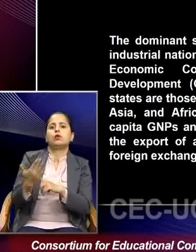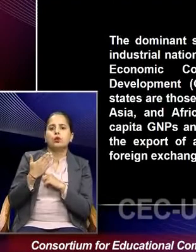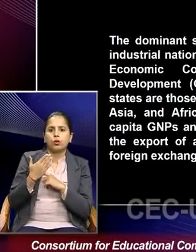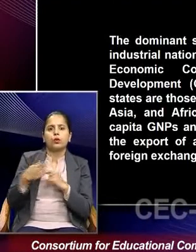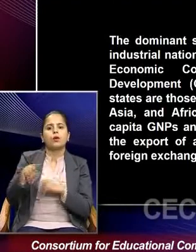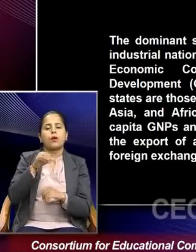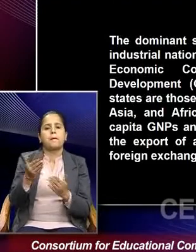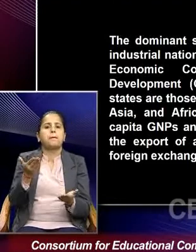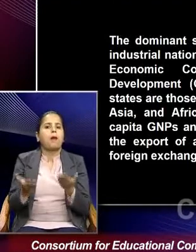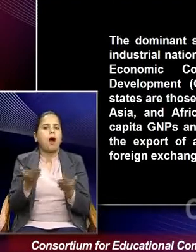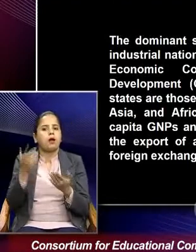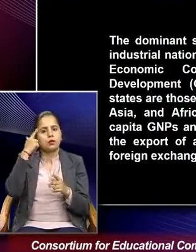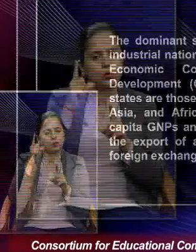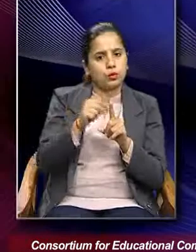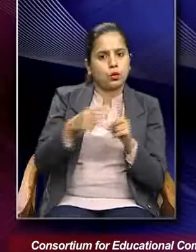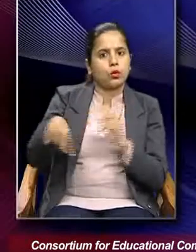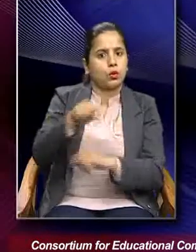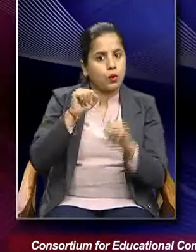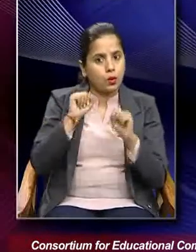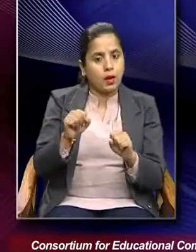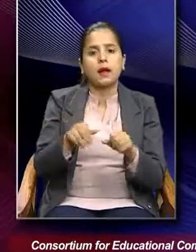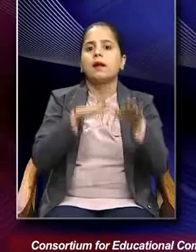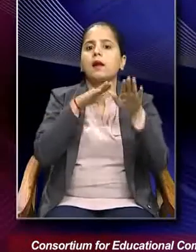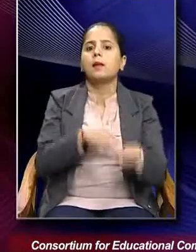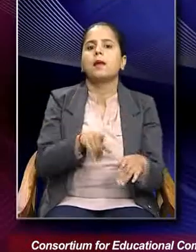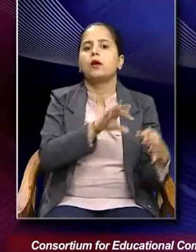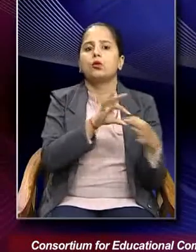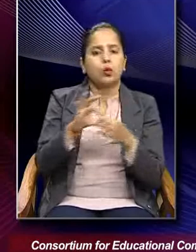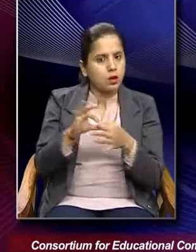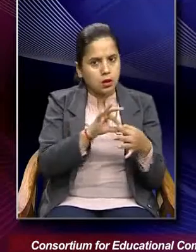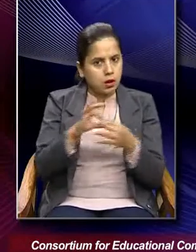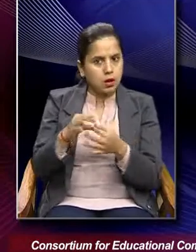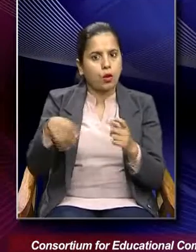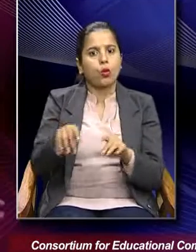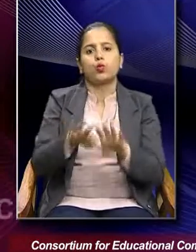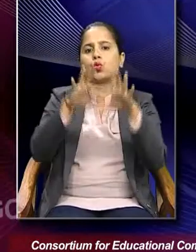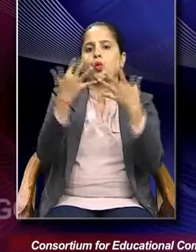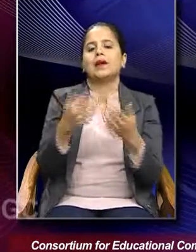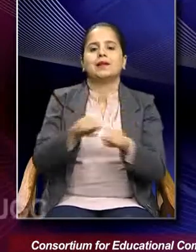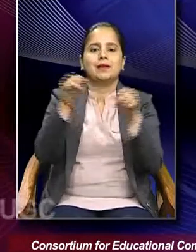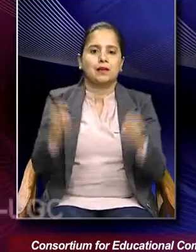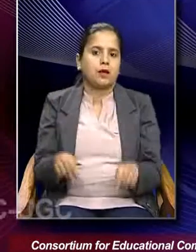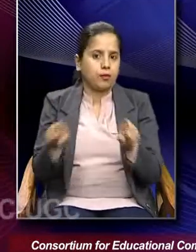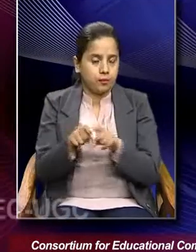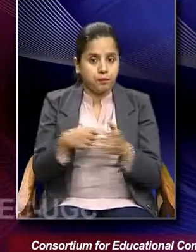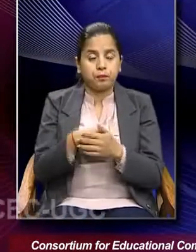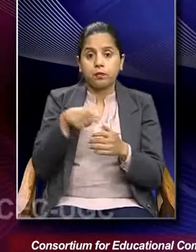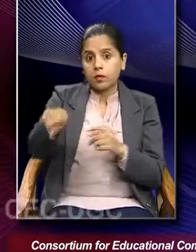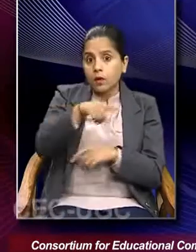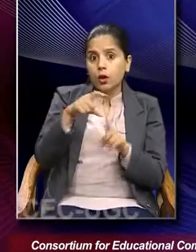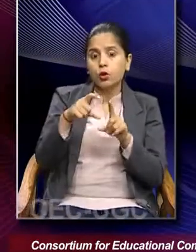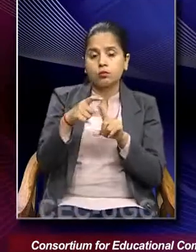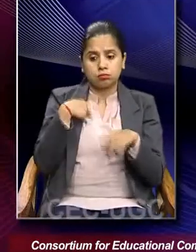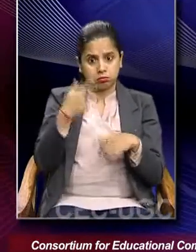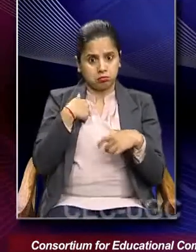of a balancer in having those dependency relationships within the world system. The dominant states are